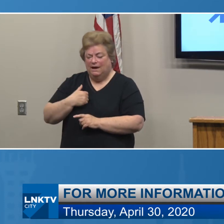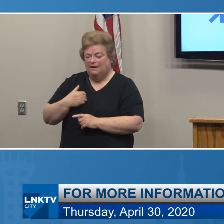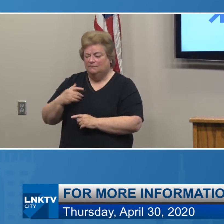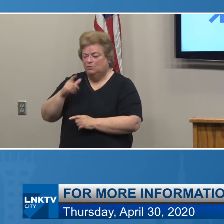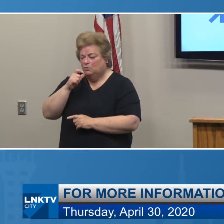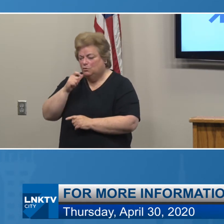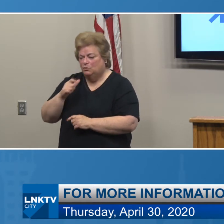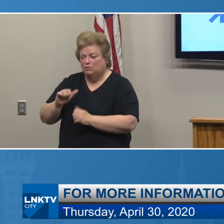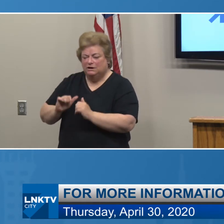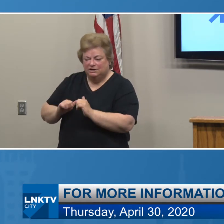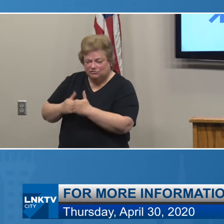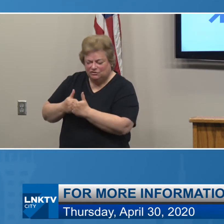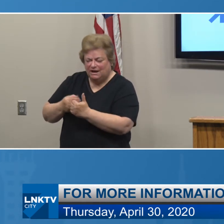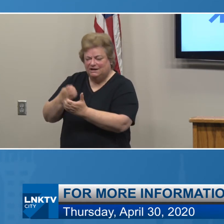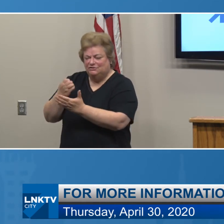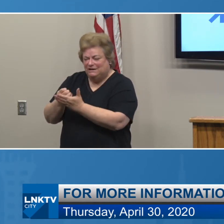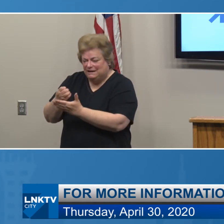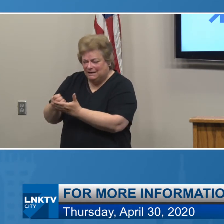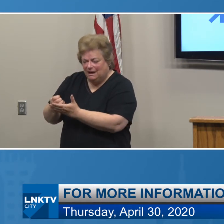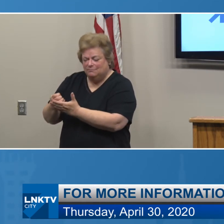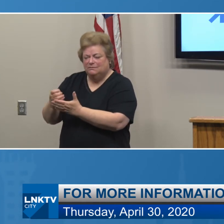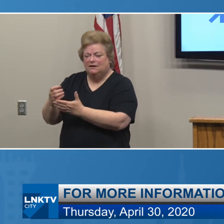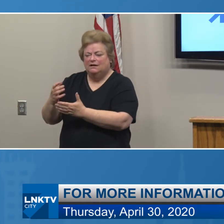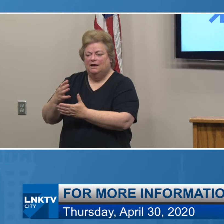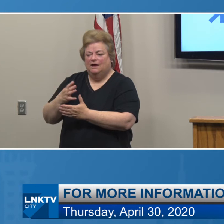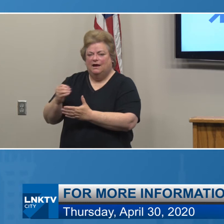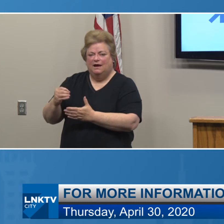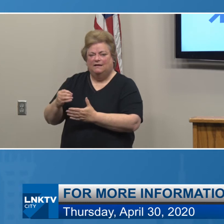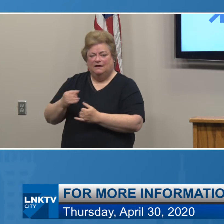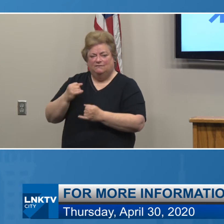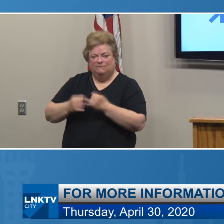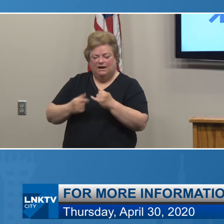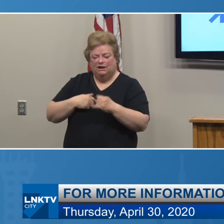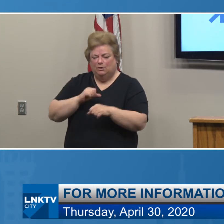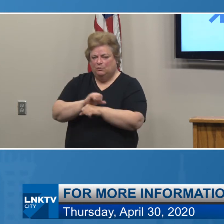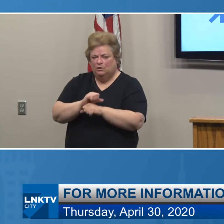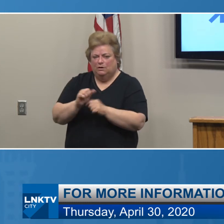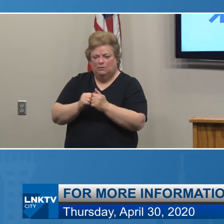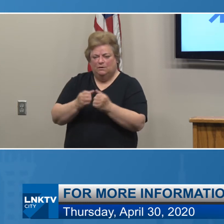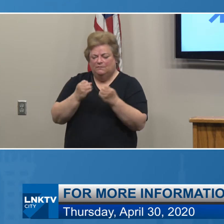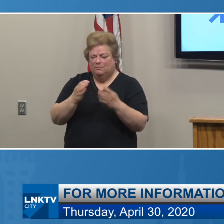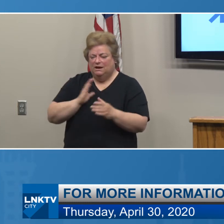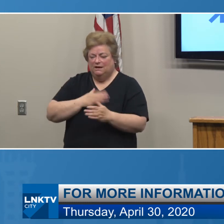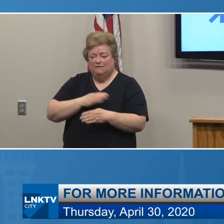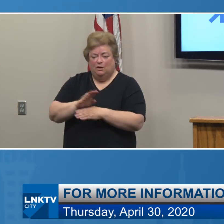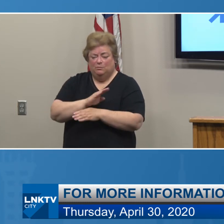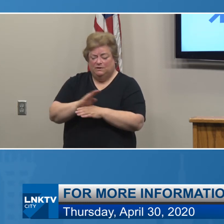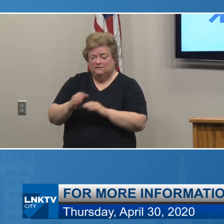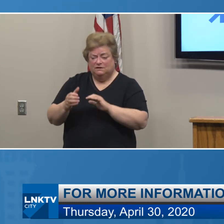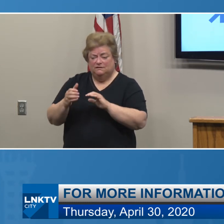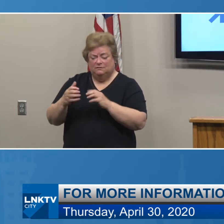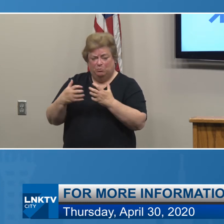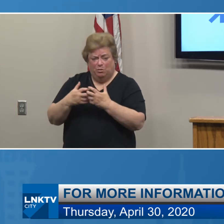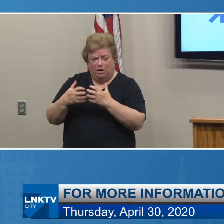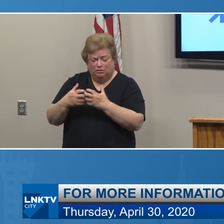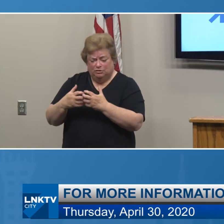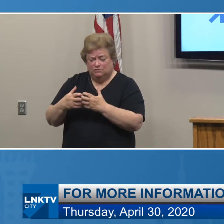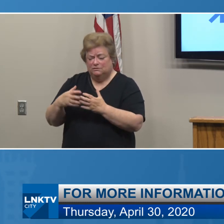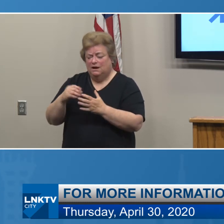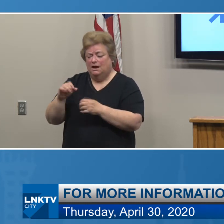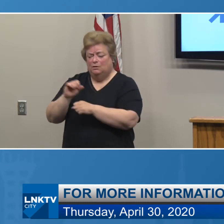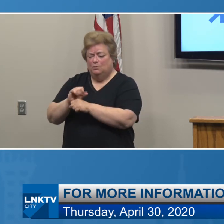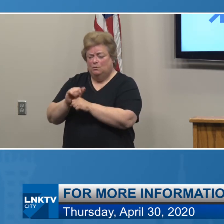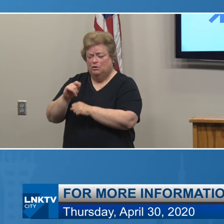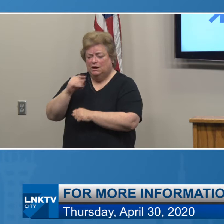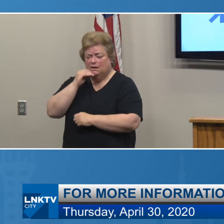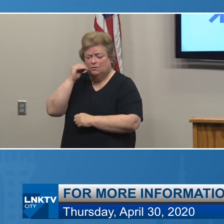or challenged income side. And then finally, we're working with many of our business partners and their work at home